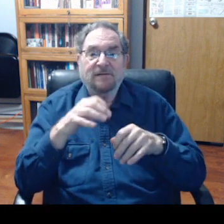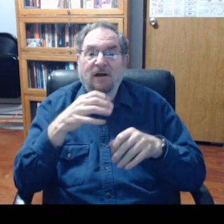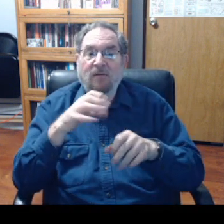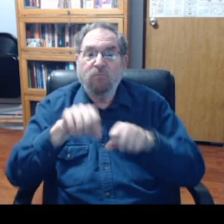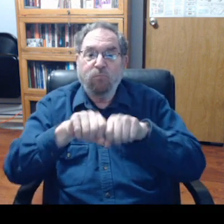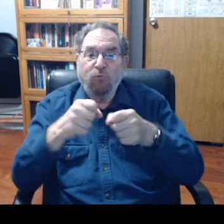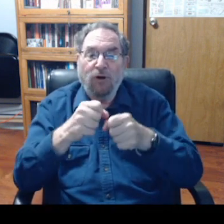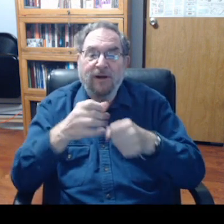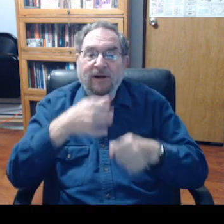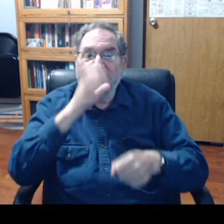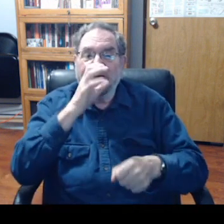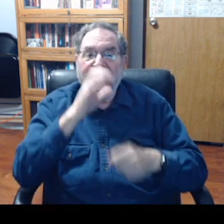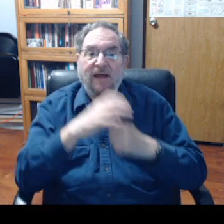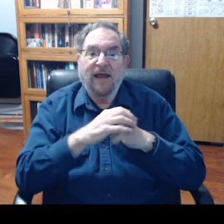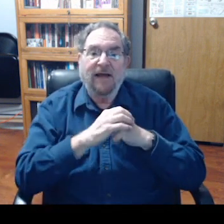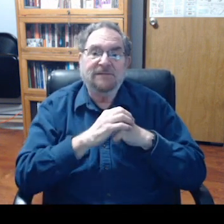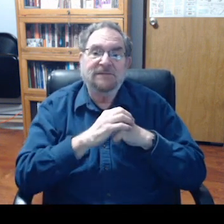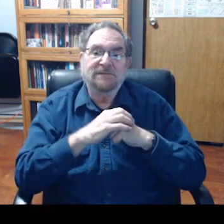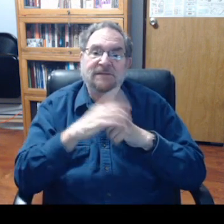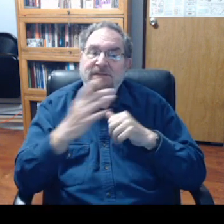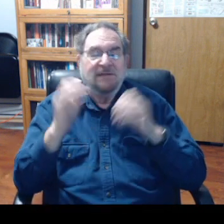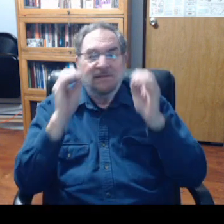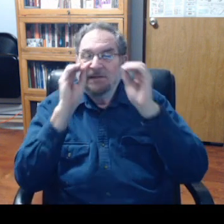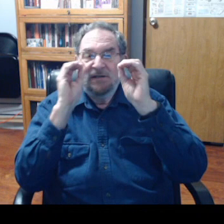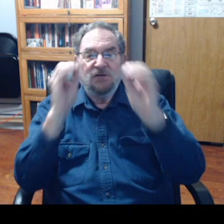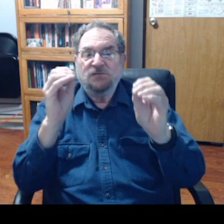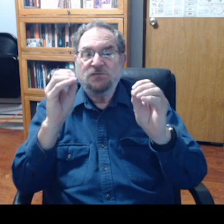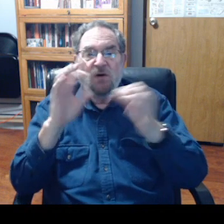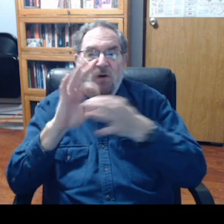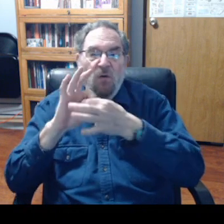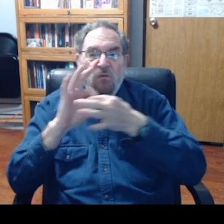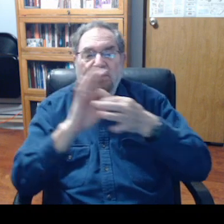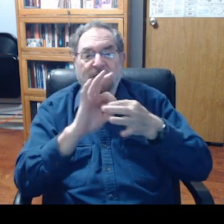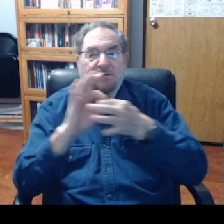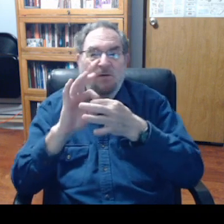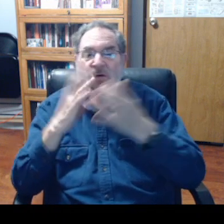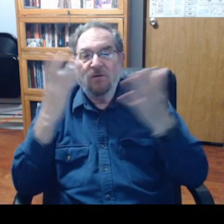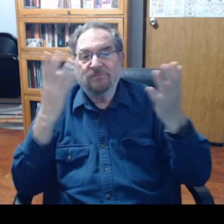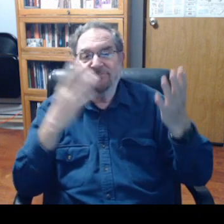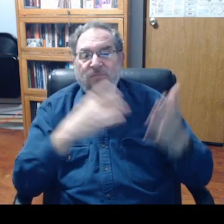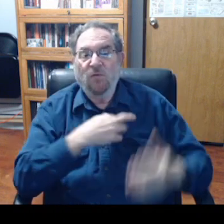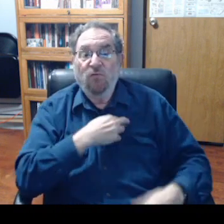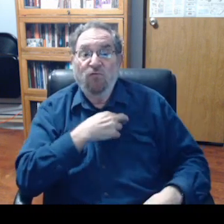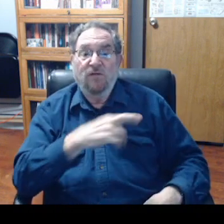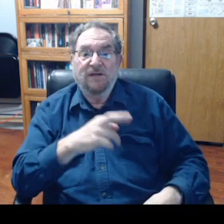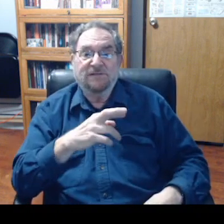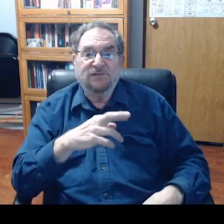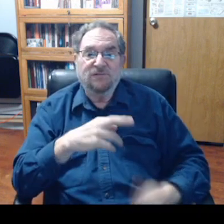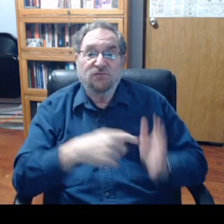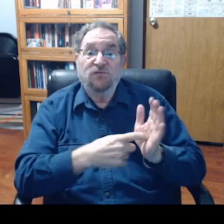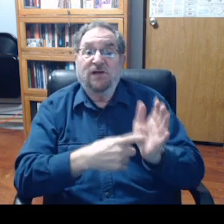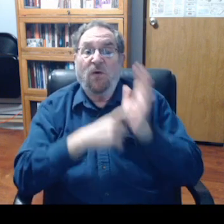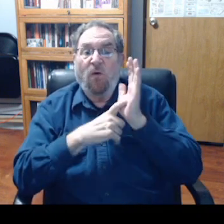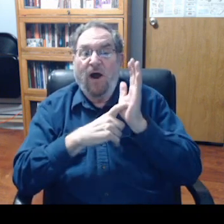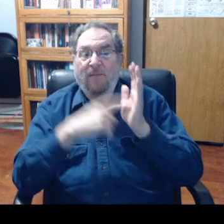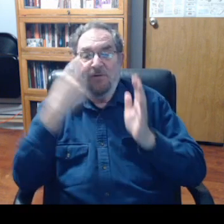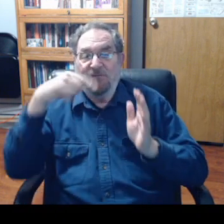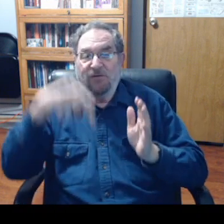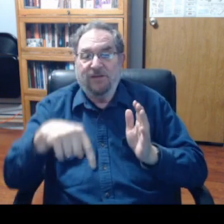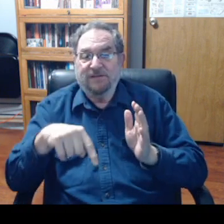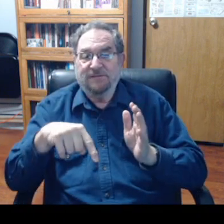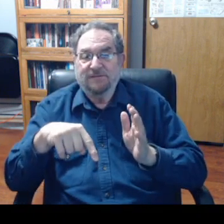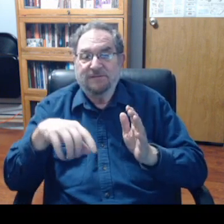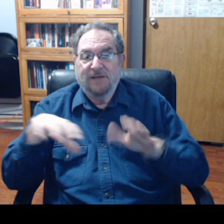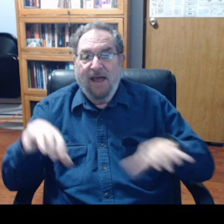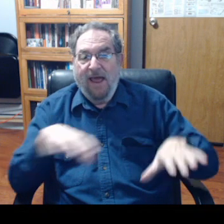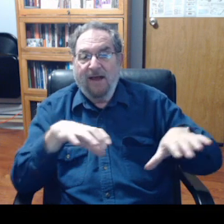Playing the breaking of the glass. There's no religious requirement for